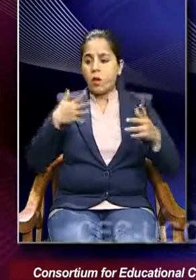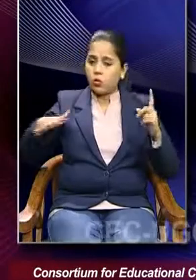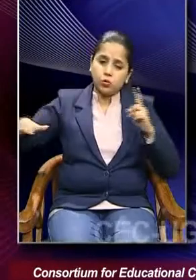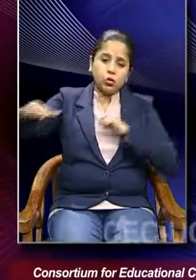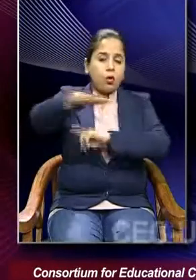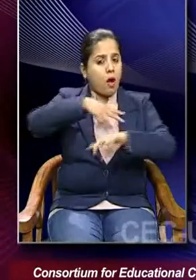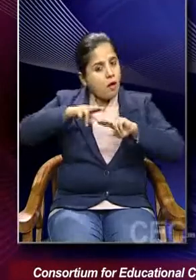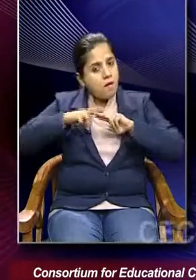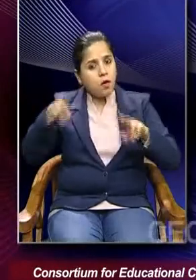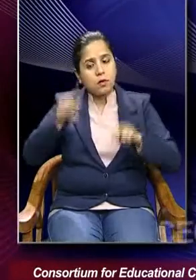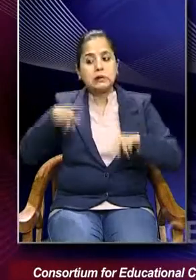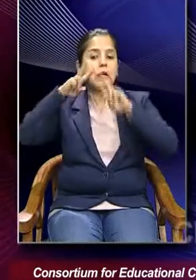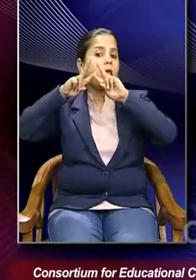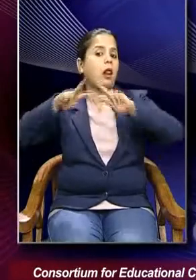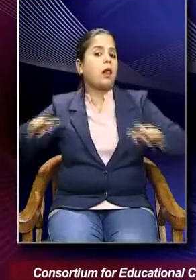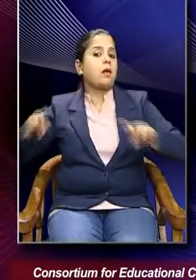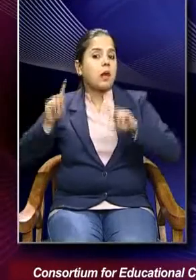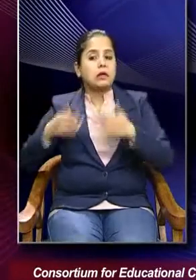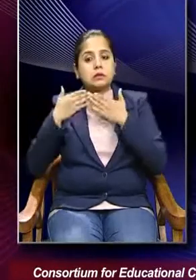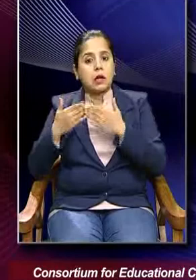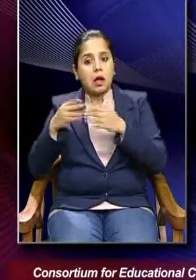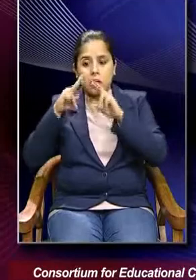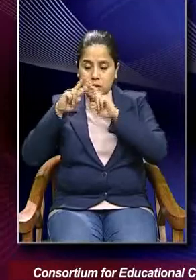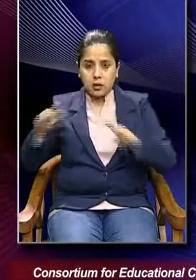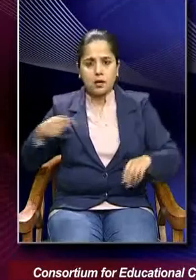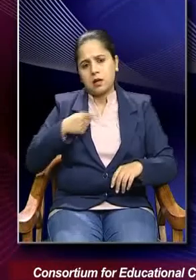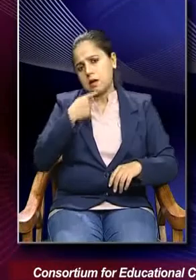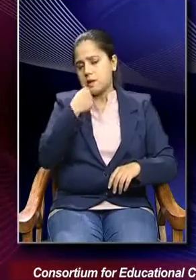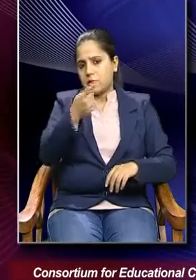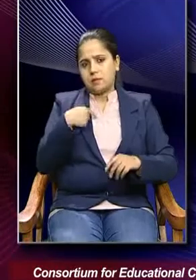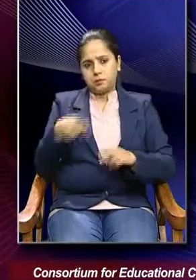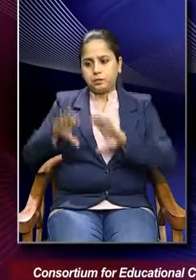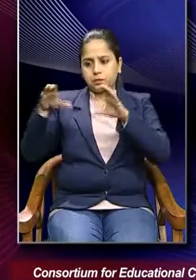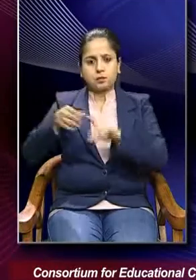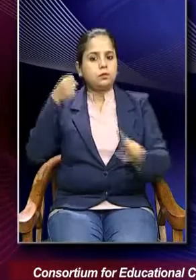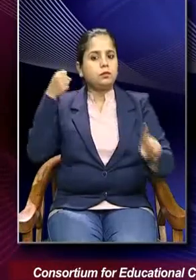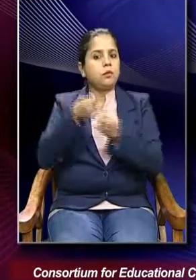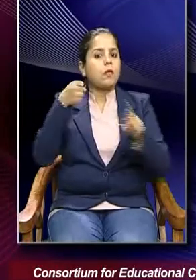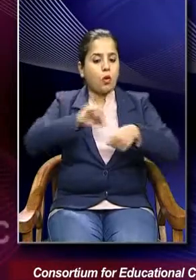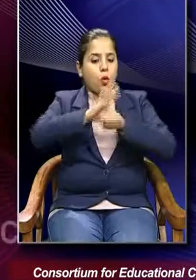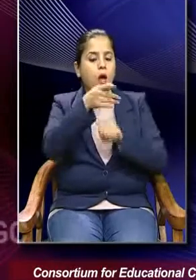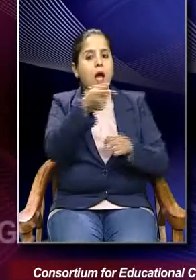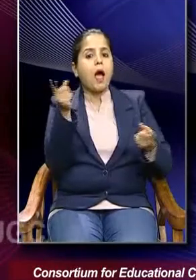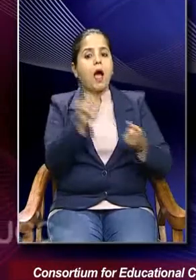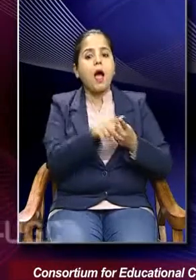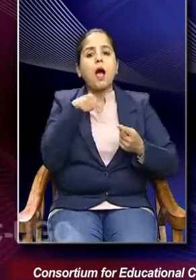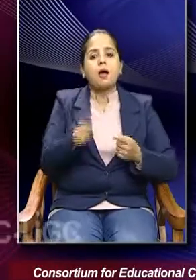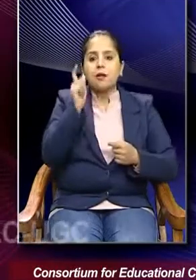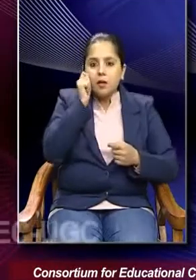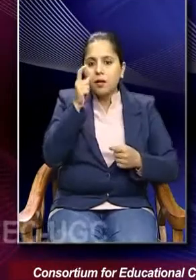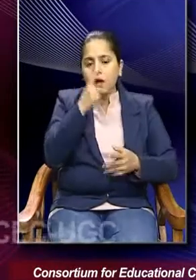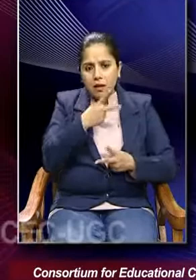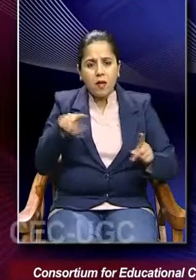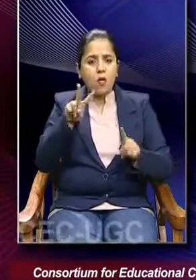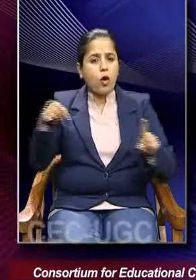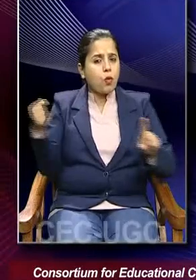as a whole. So, if we were to study say the impact of COVID-19 on gender violence, then we